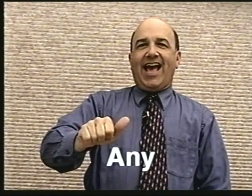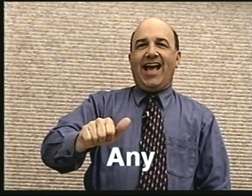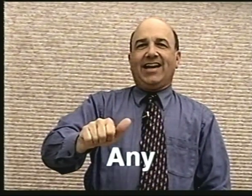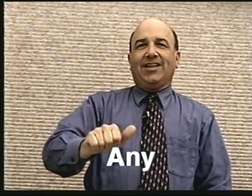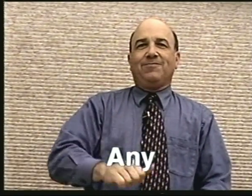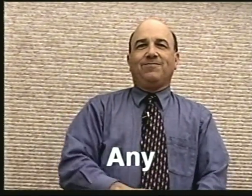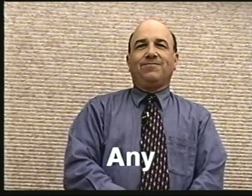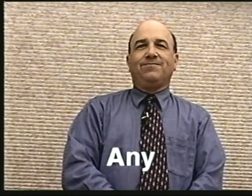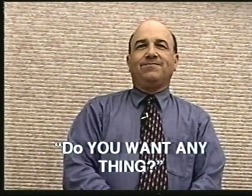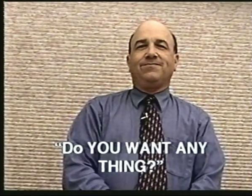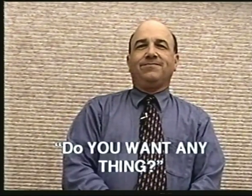Annie.